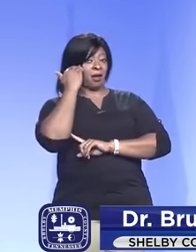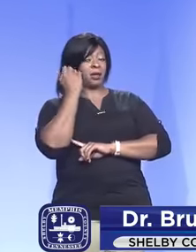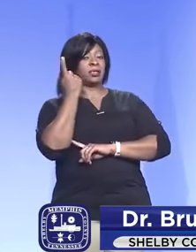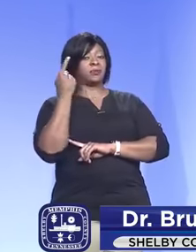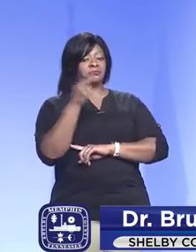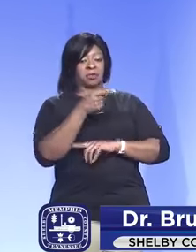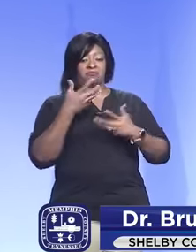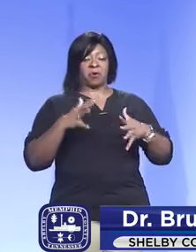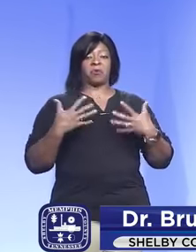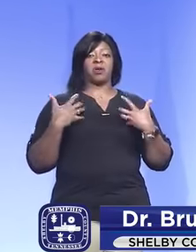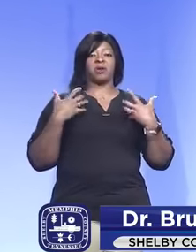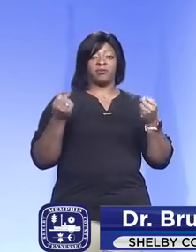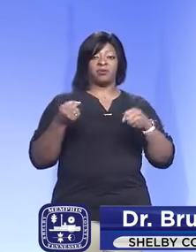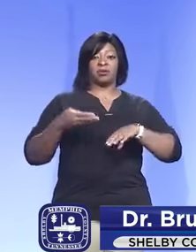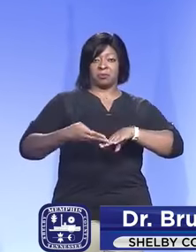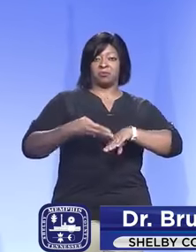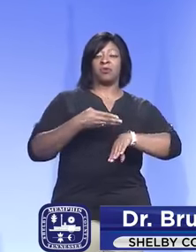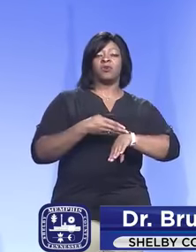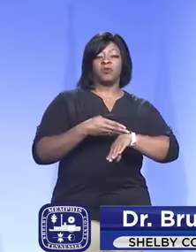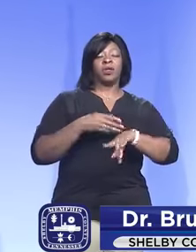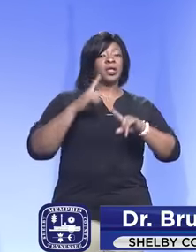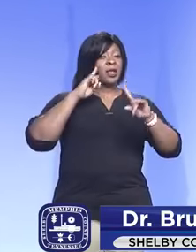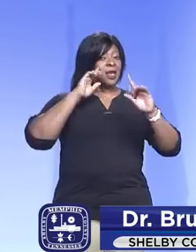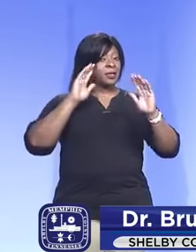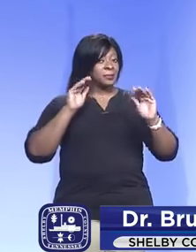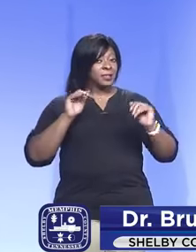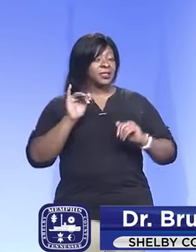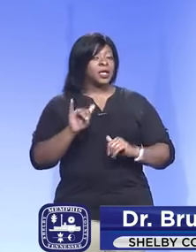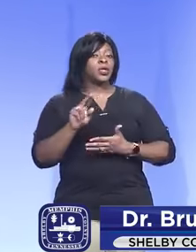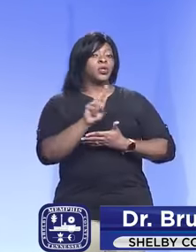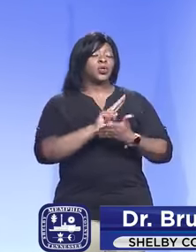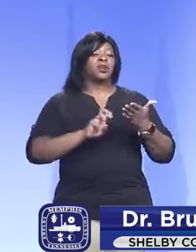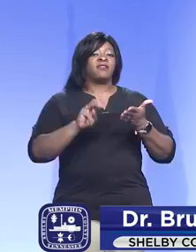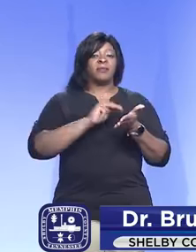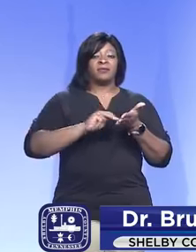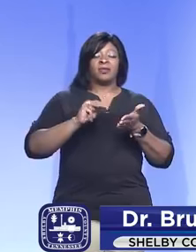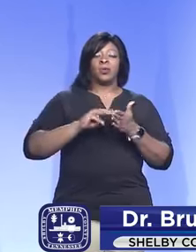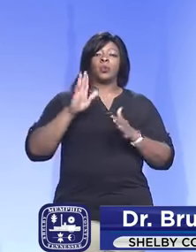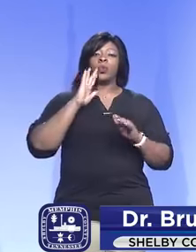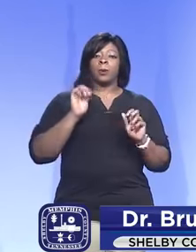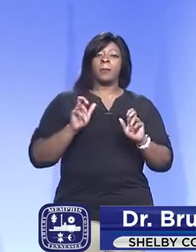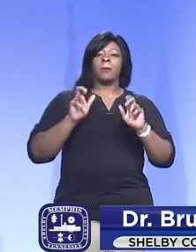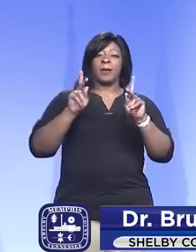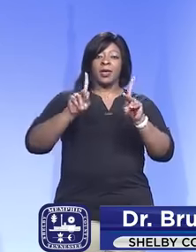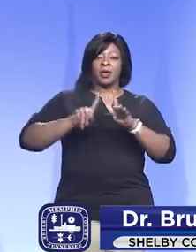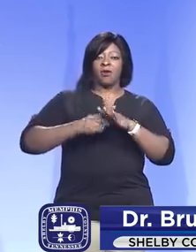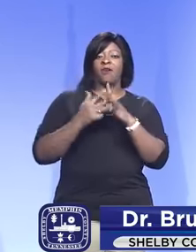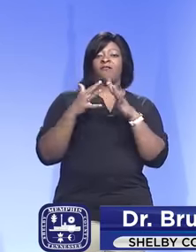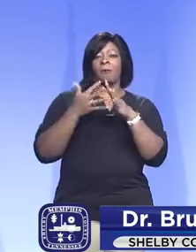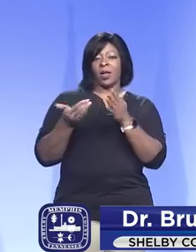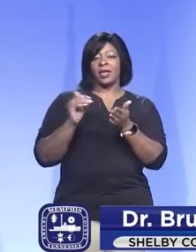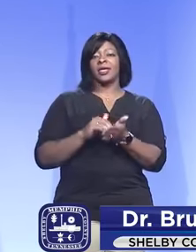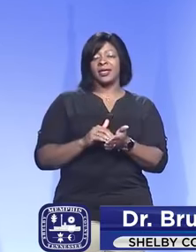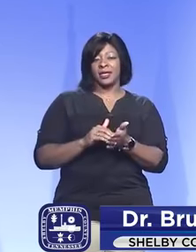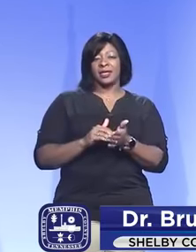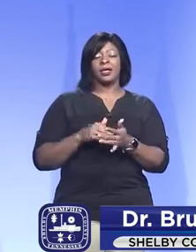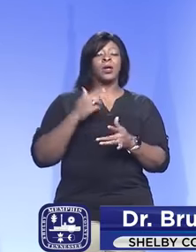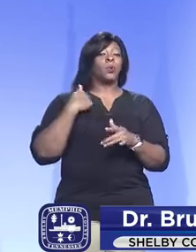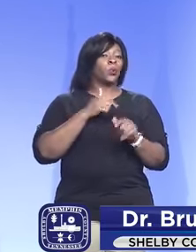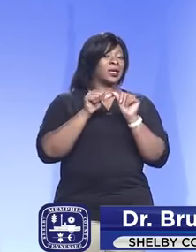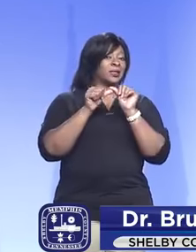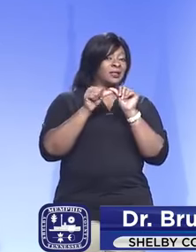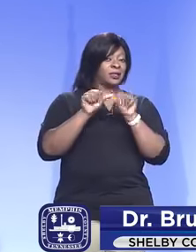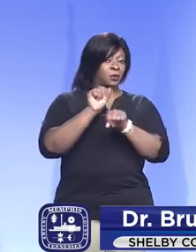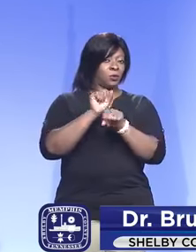recovered, improved, and the anticipation is that the UM will be resuming the football. We're continuing